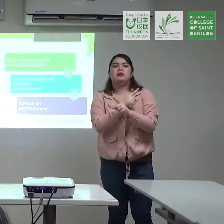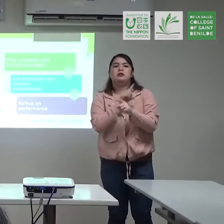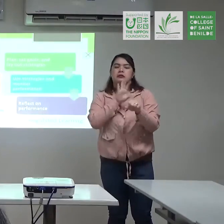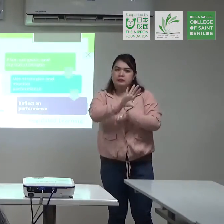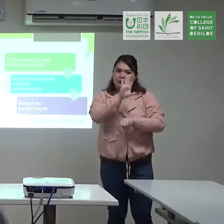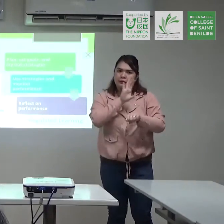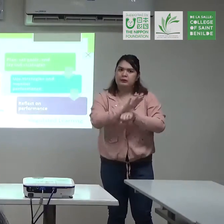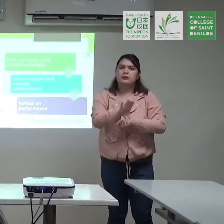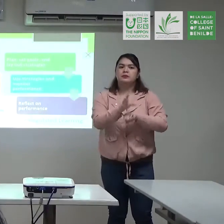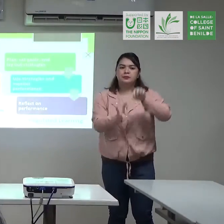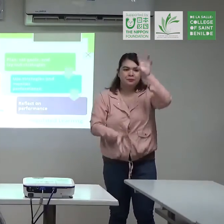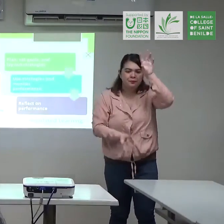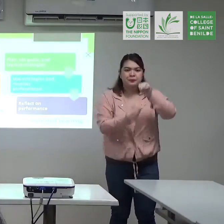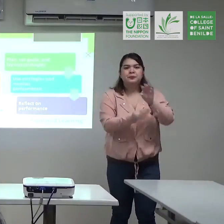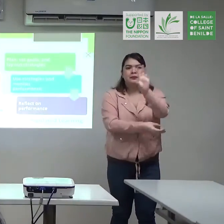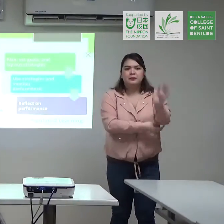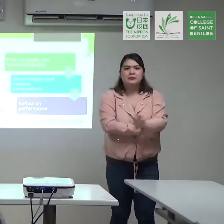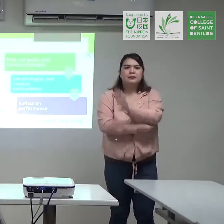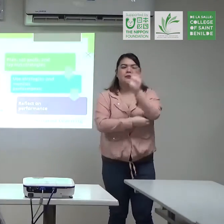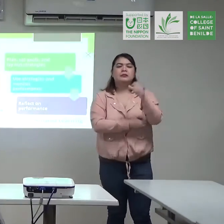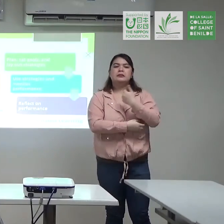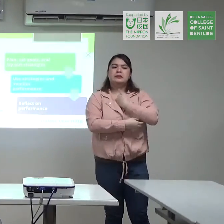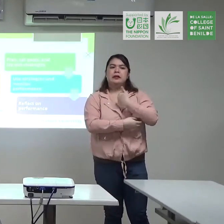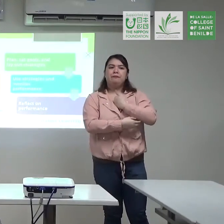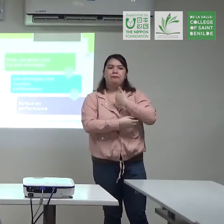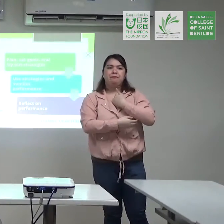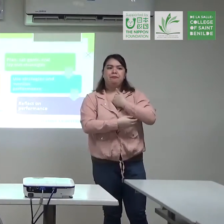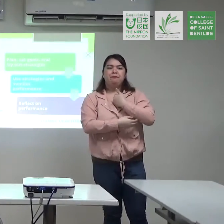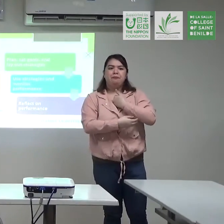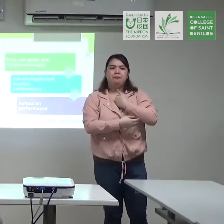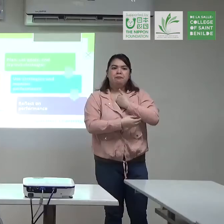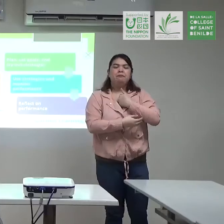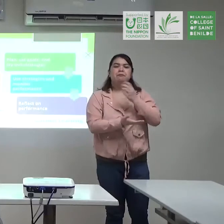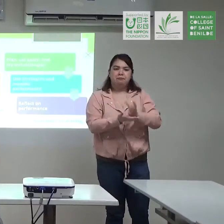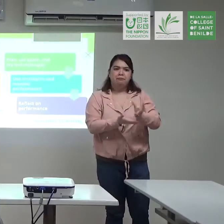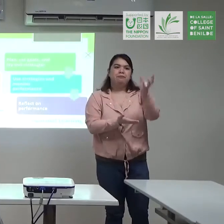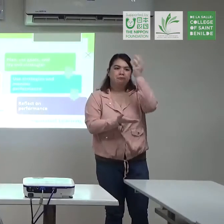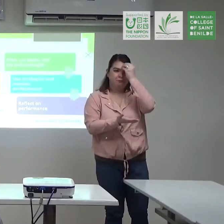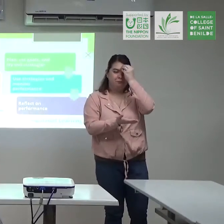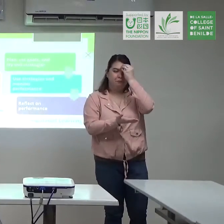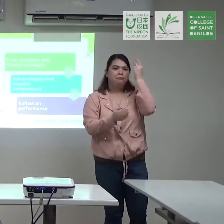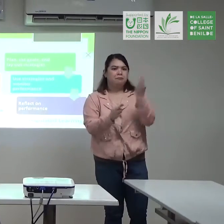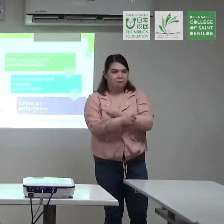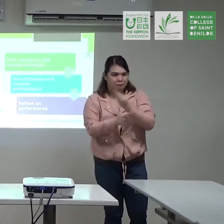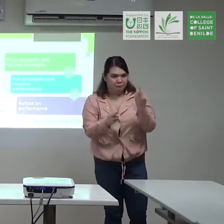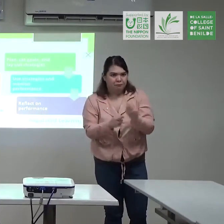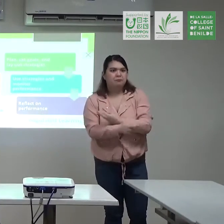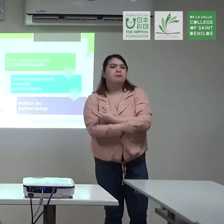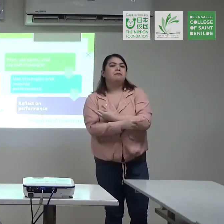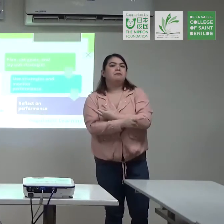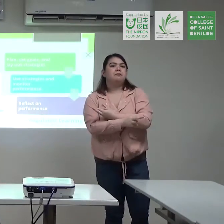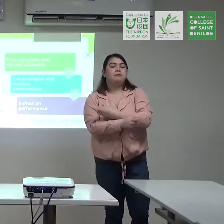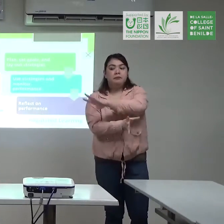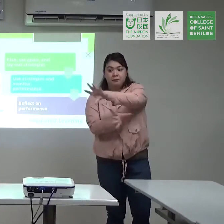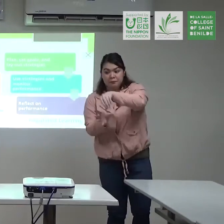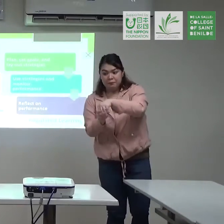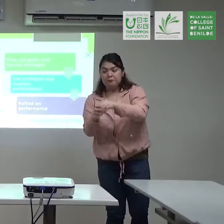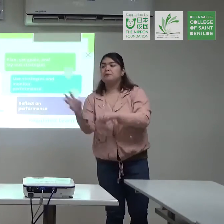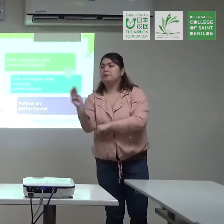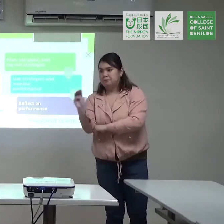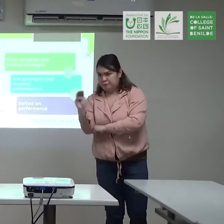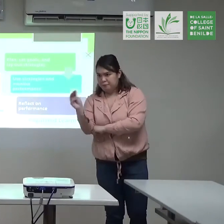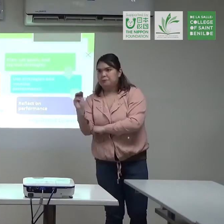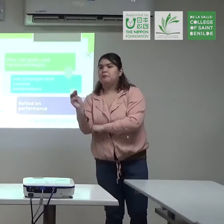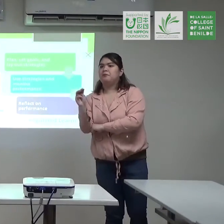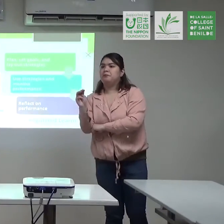the cycle of self-regulated learning, which is an offshoot of metacognition,